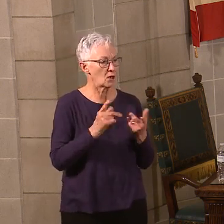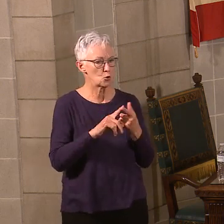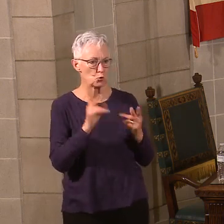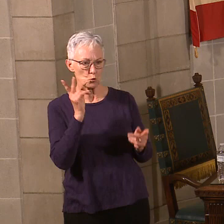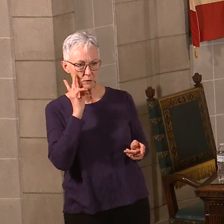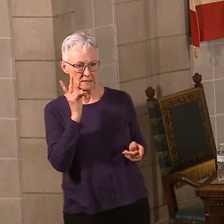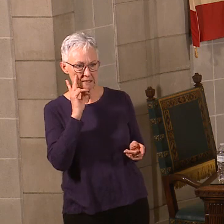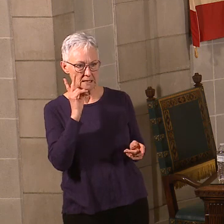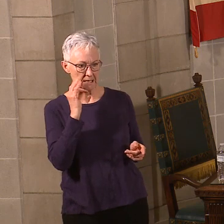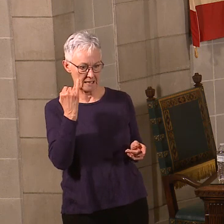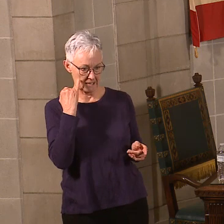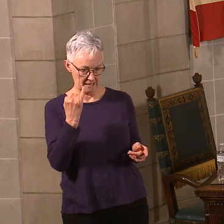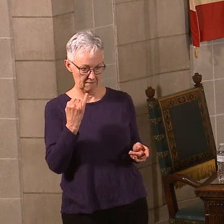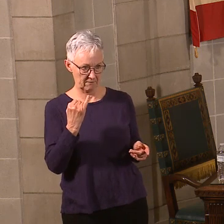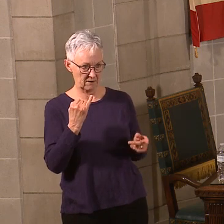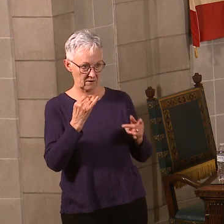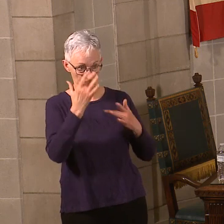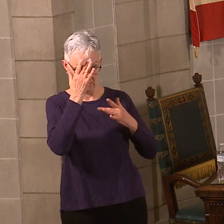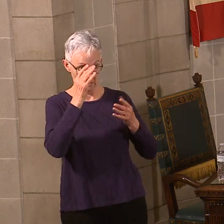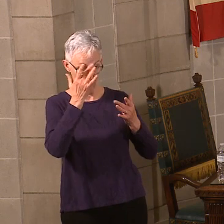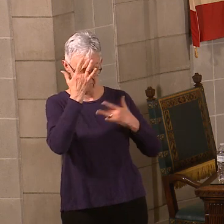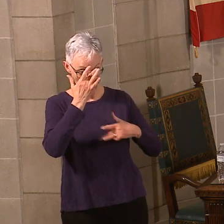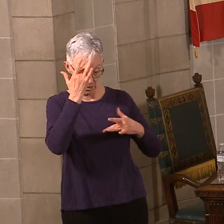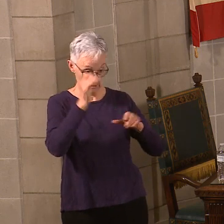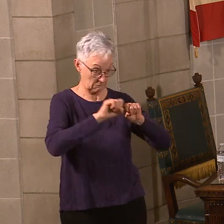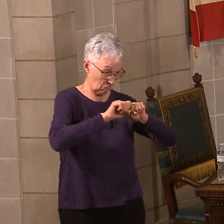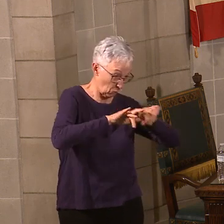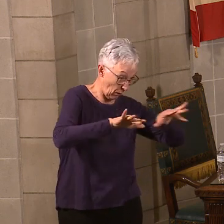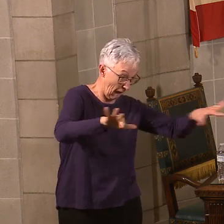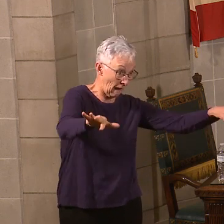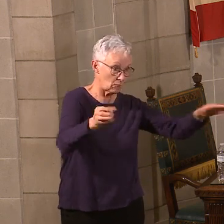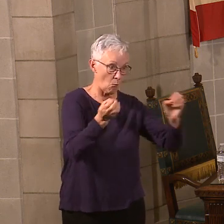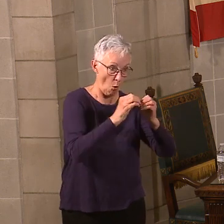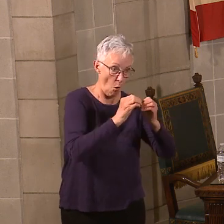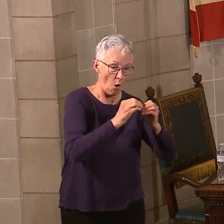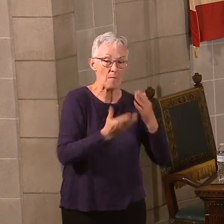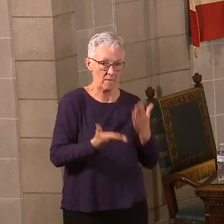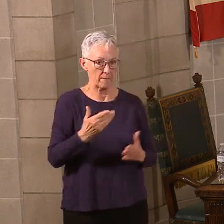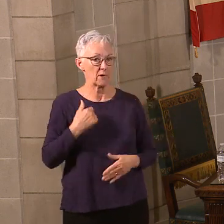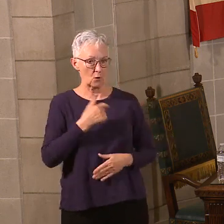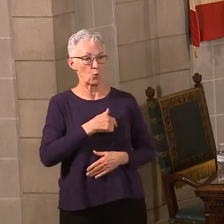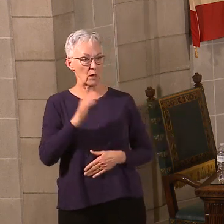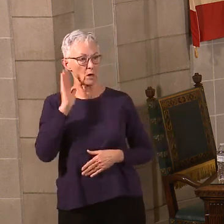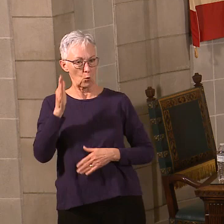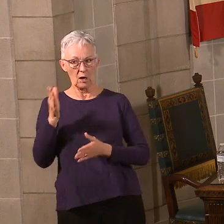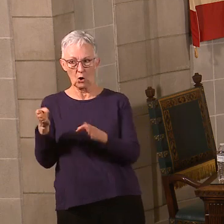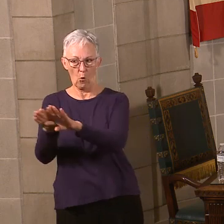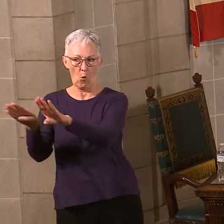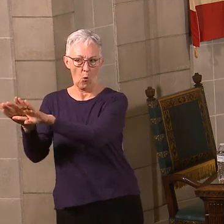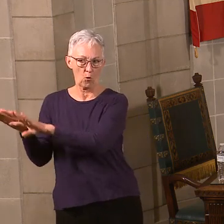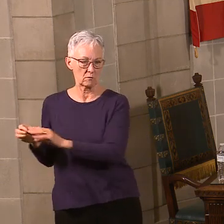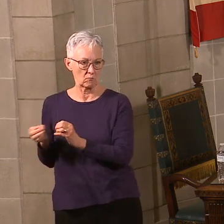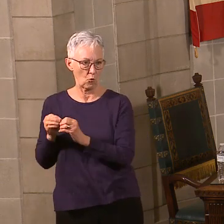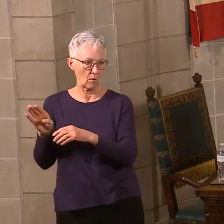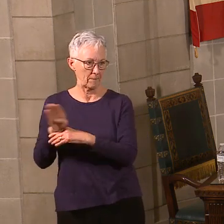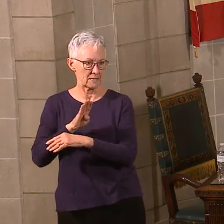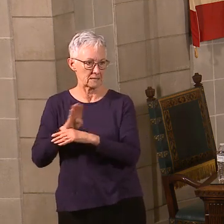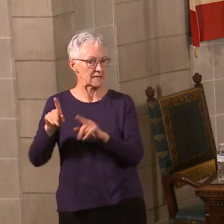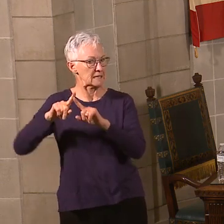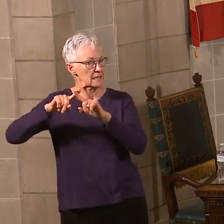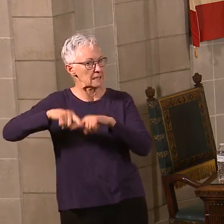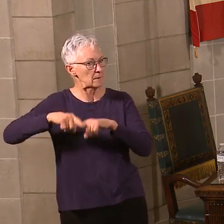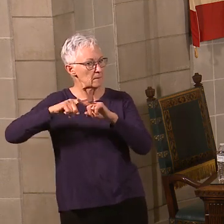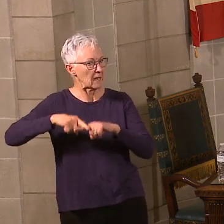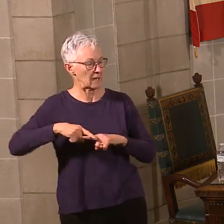we're slowing the spread of the virus. But as we get new data, we'll reevaluate that. So we could do more restrictions in the future based upon